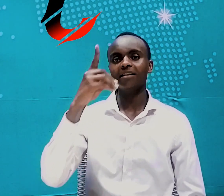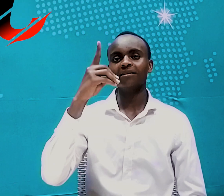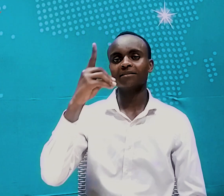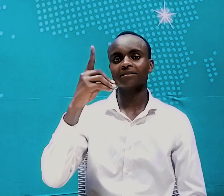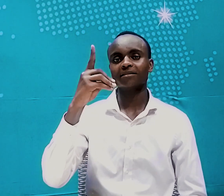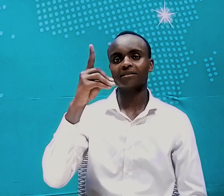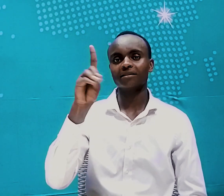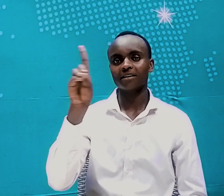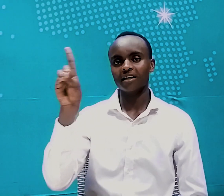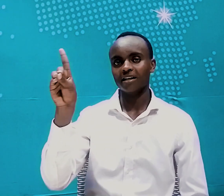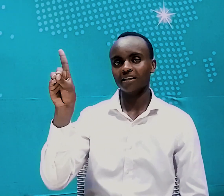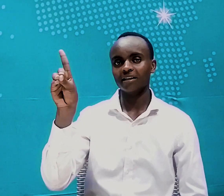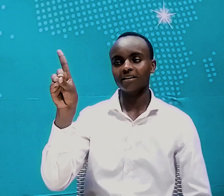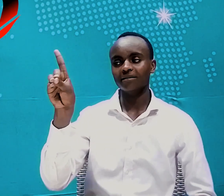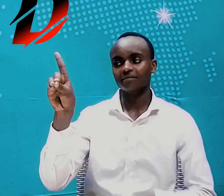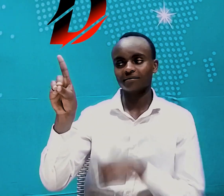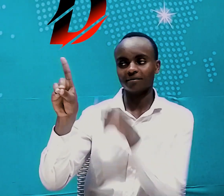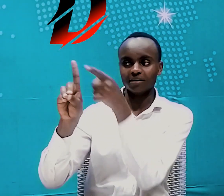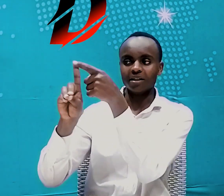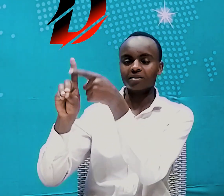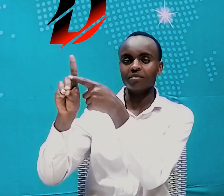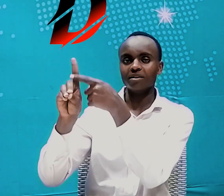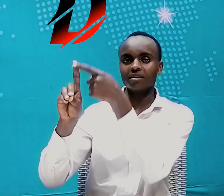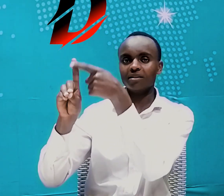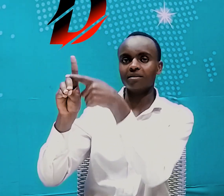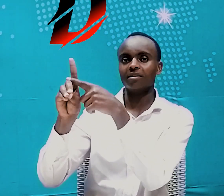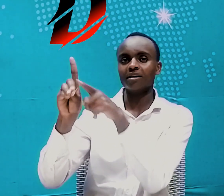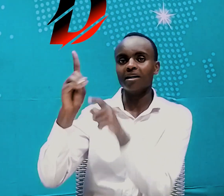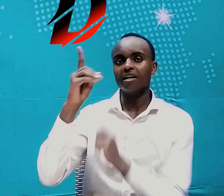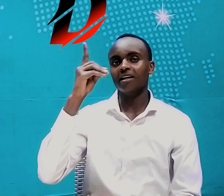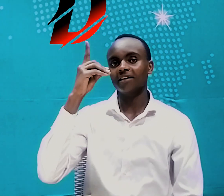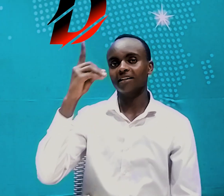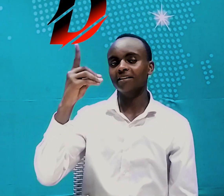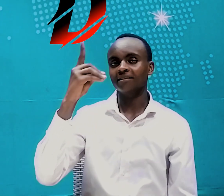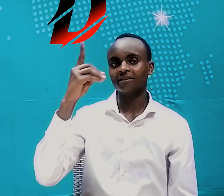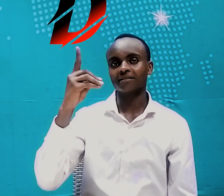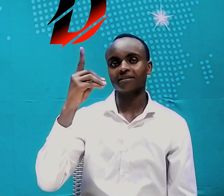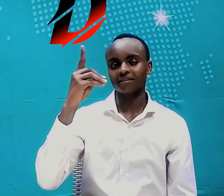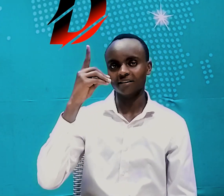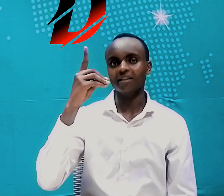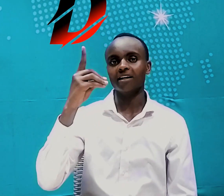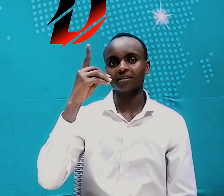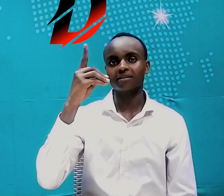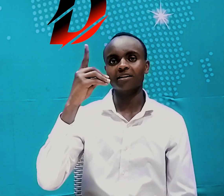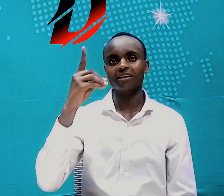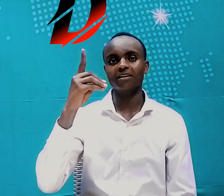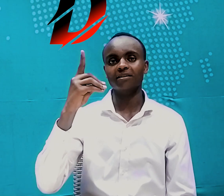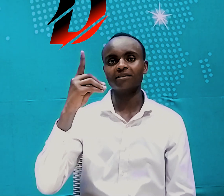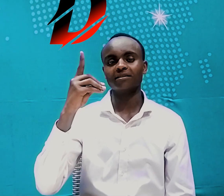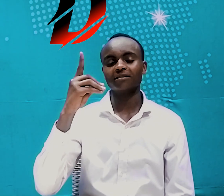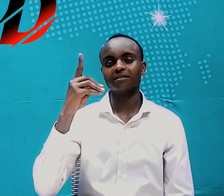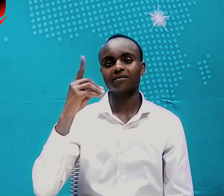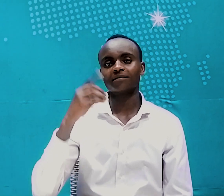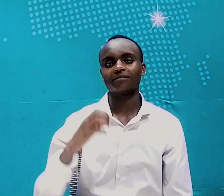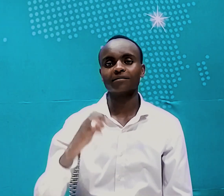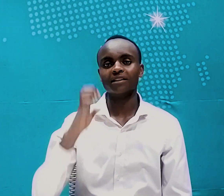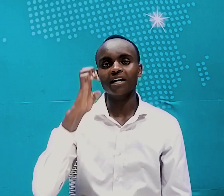D. Letter D. Be straight. Letter D. Yeah, letter D.